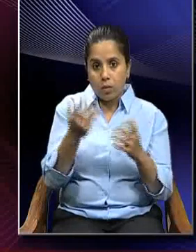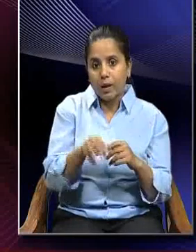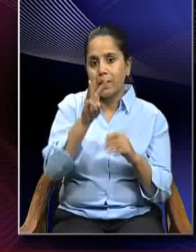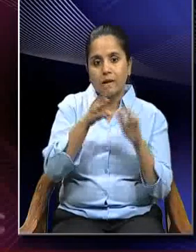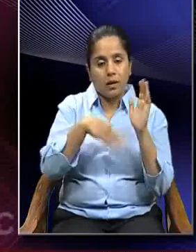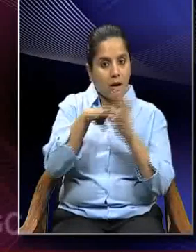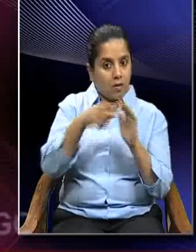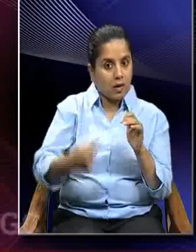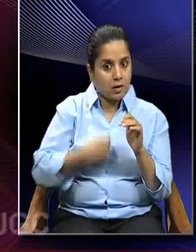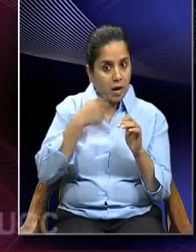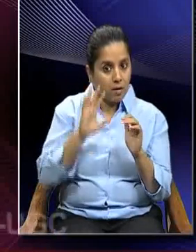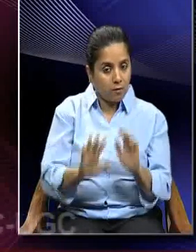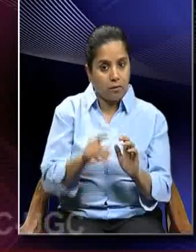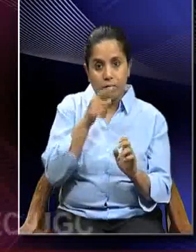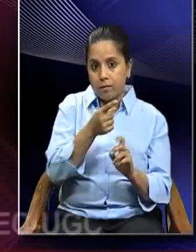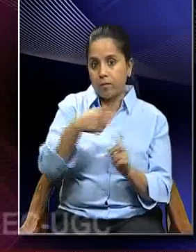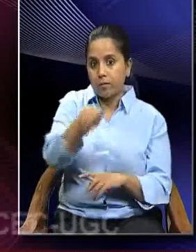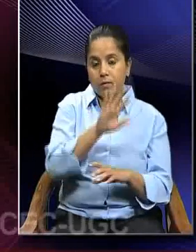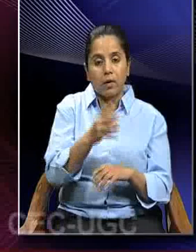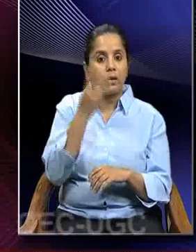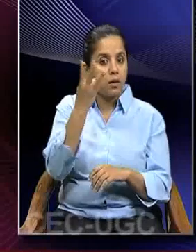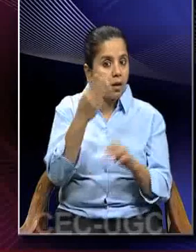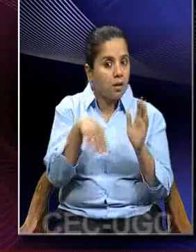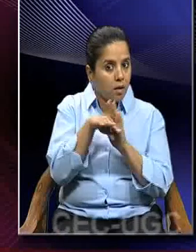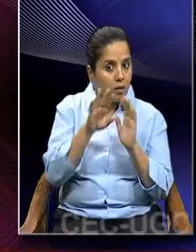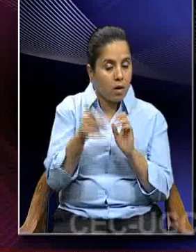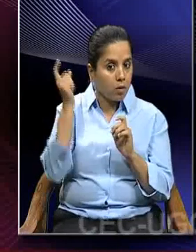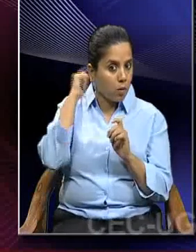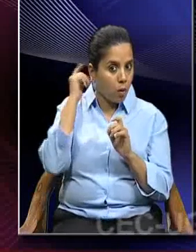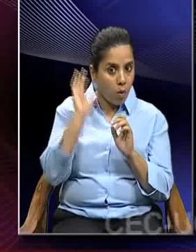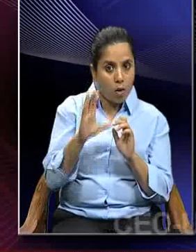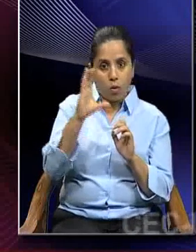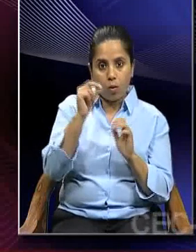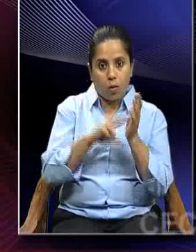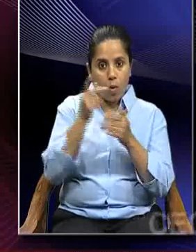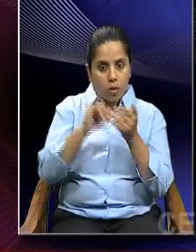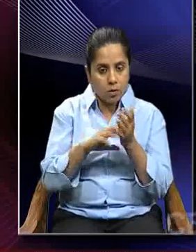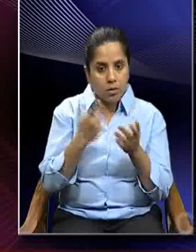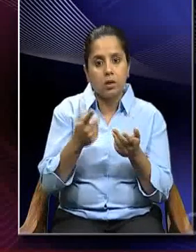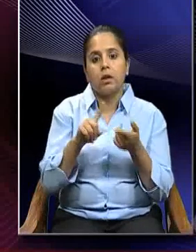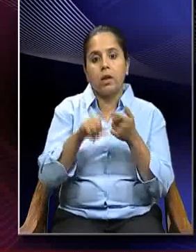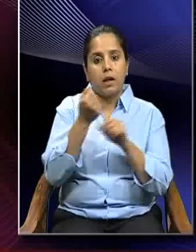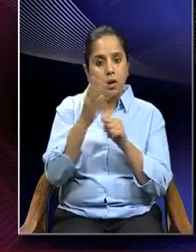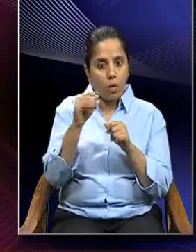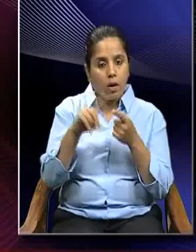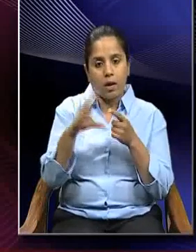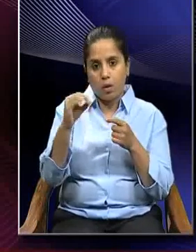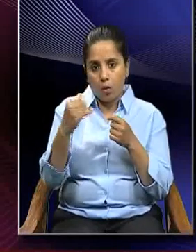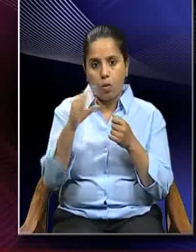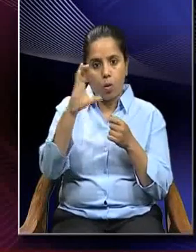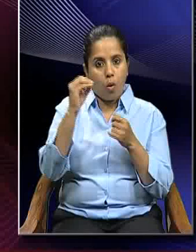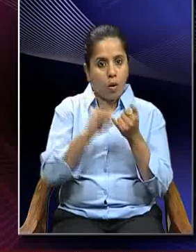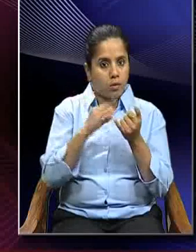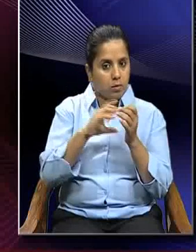of self, where we have 3 levels of consciousness known as ego, echo and cosmic.